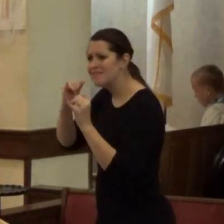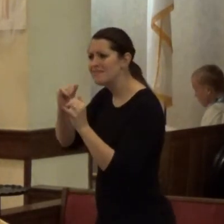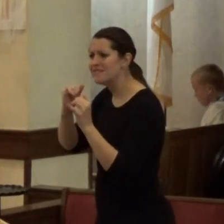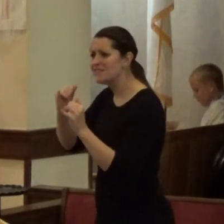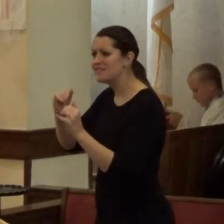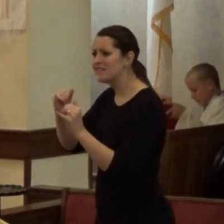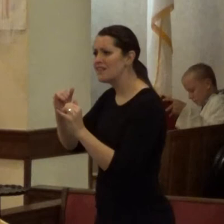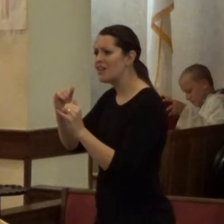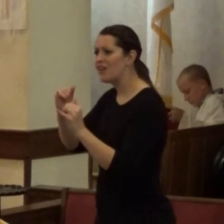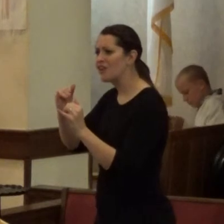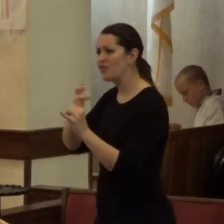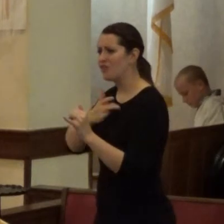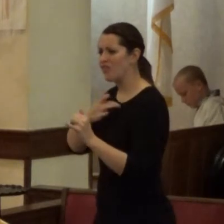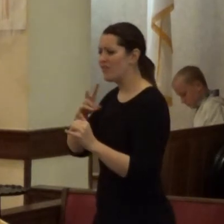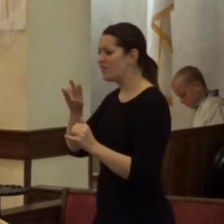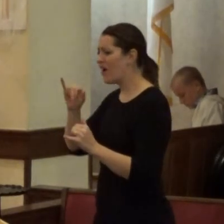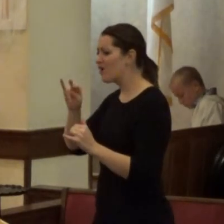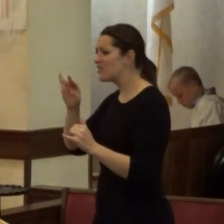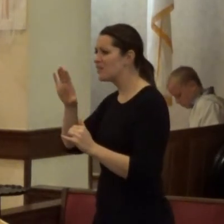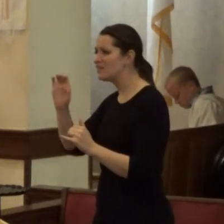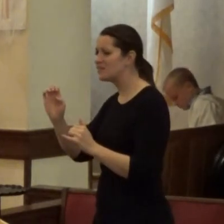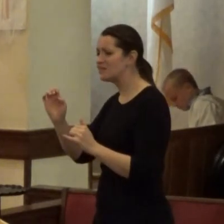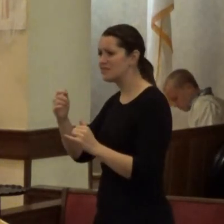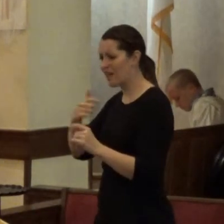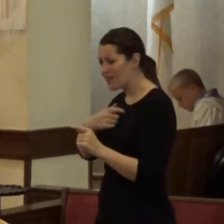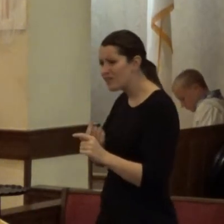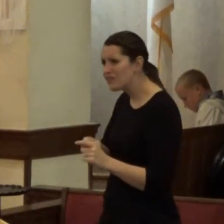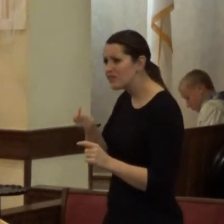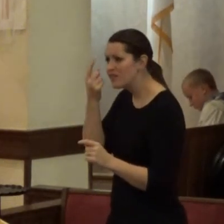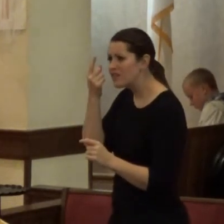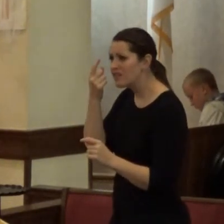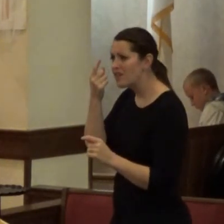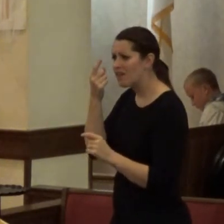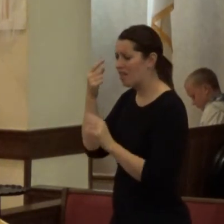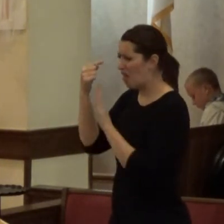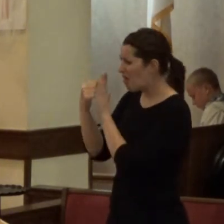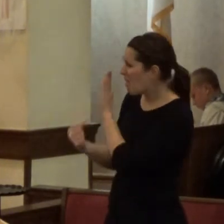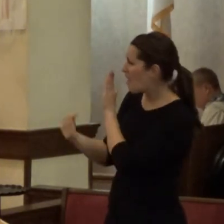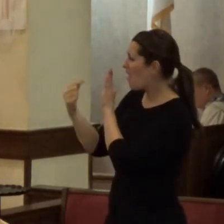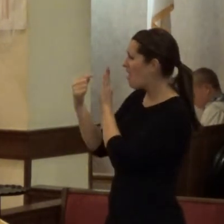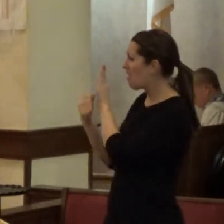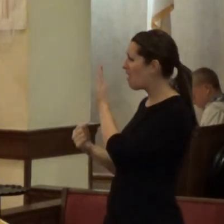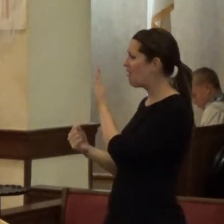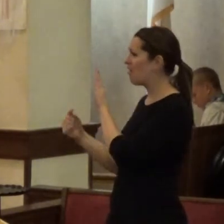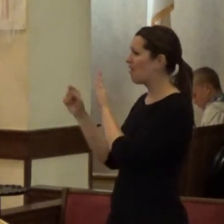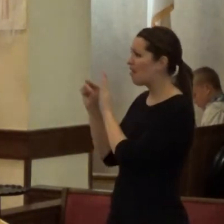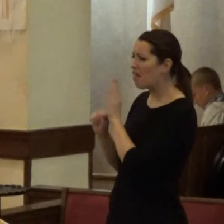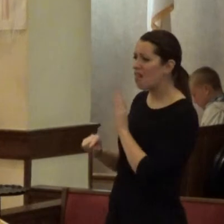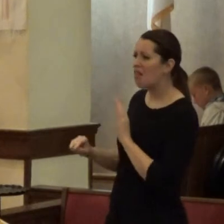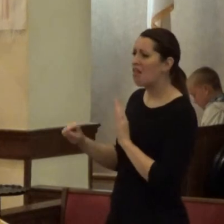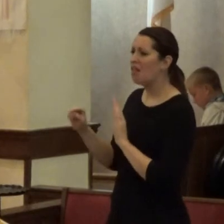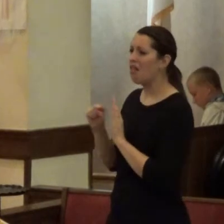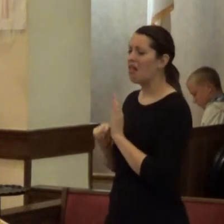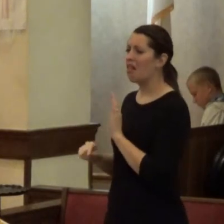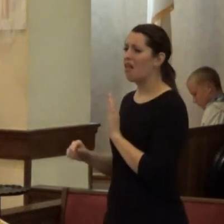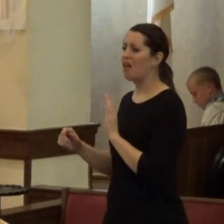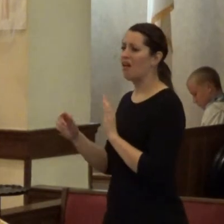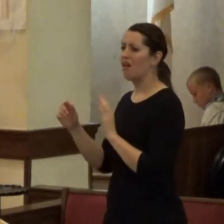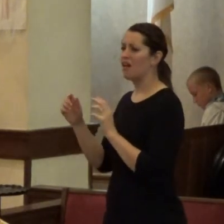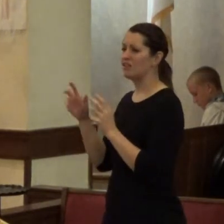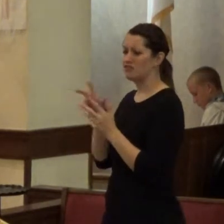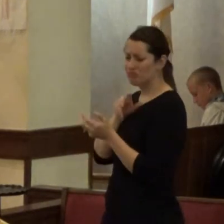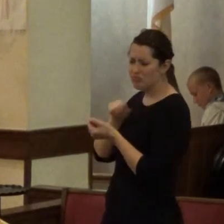others. Violence in any form that demeans or degrades or dehumanizes or destroys